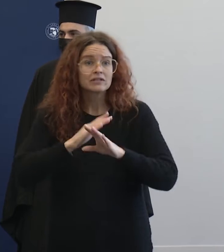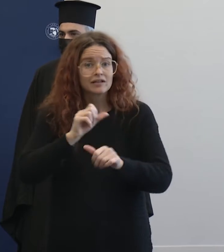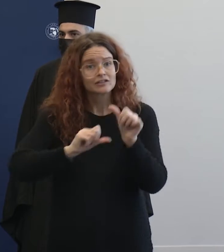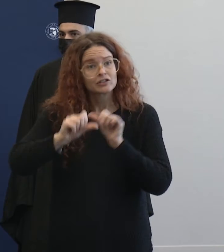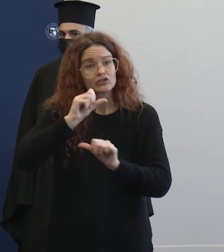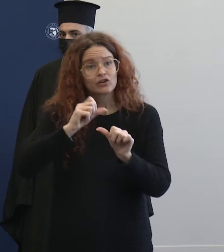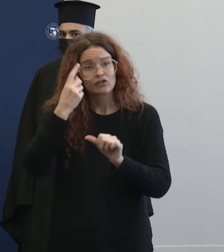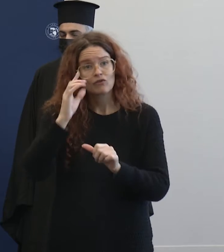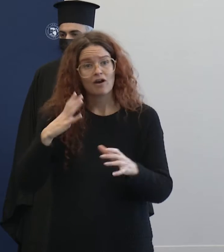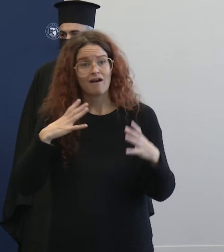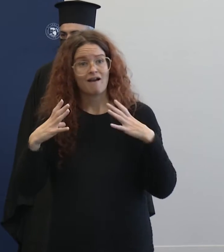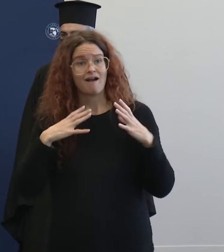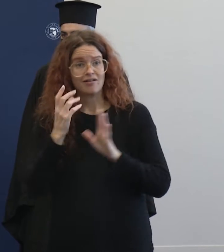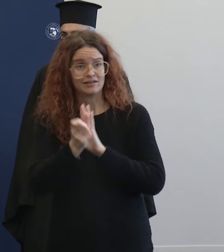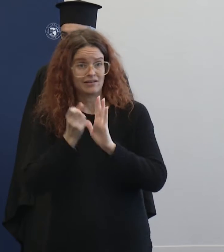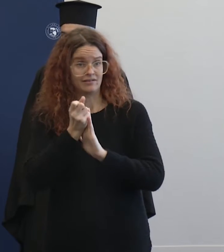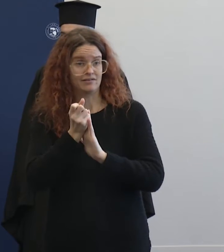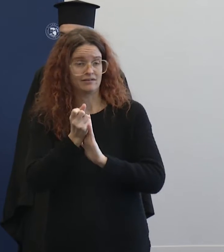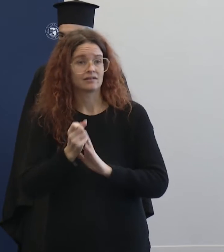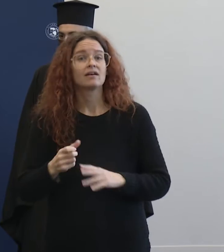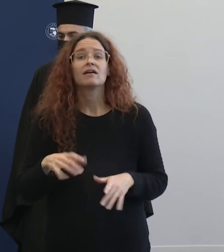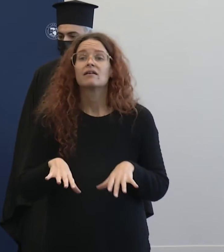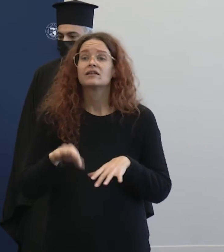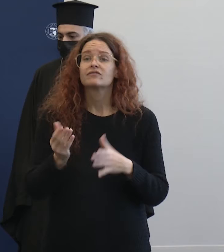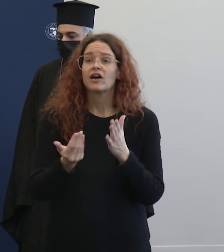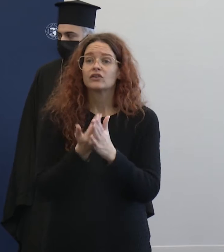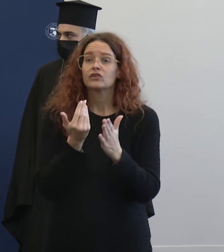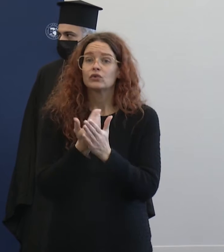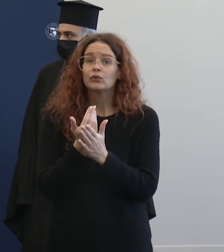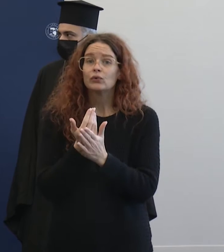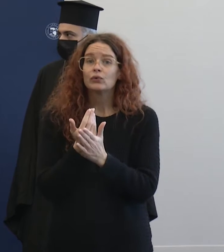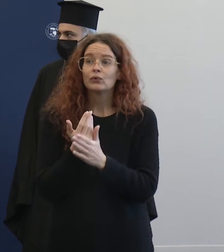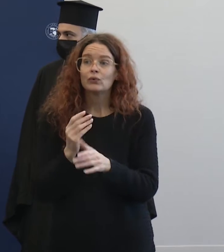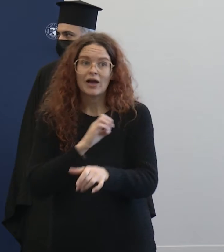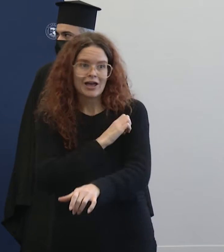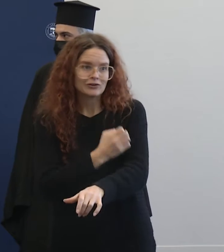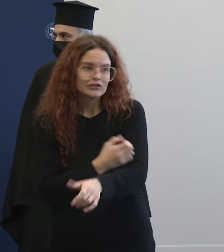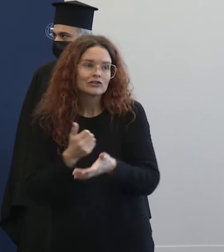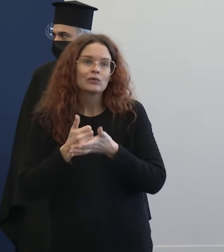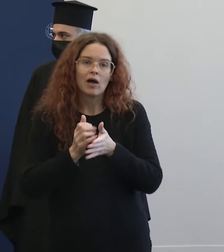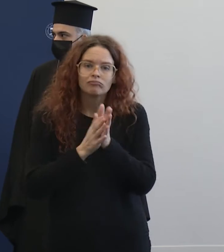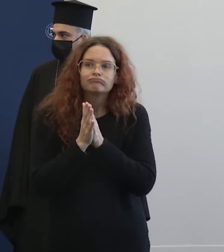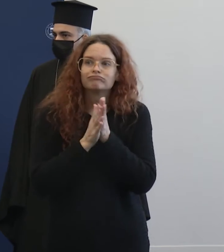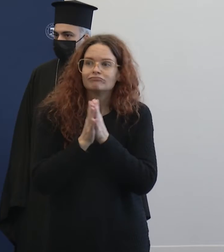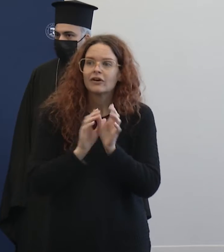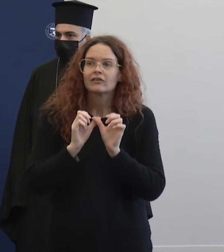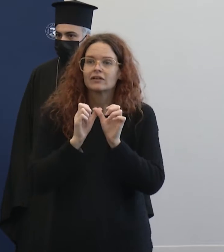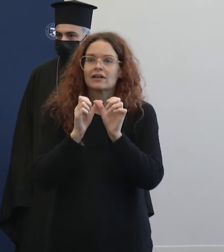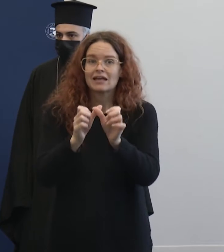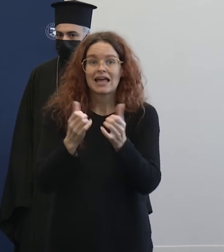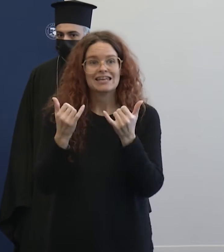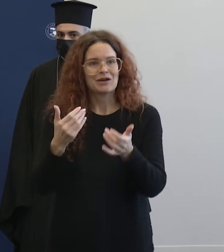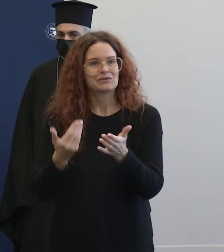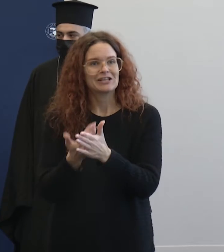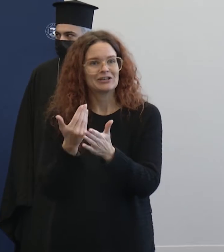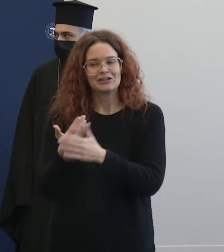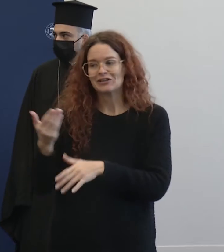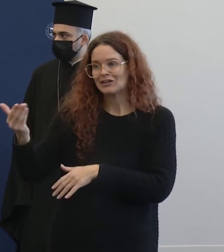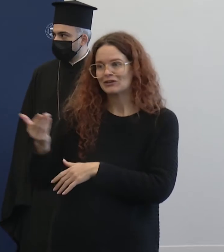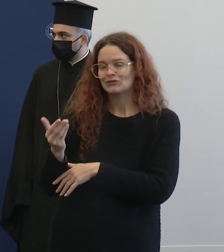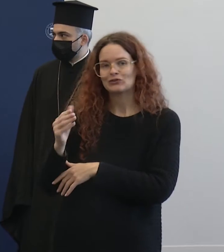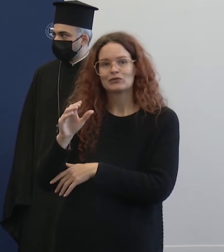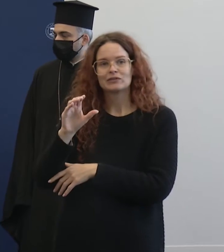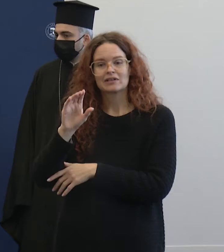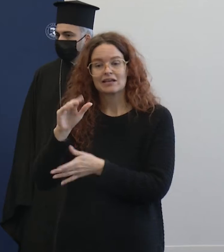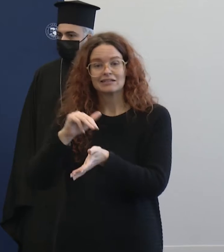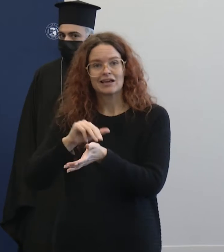other, let's find a renewed energy to pull us through this pandemic. Thank you. I'm going to introduce now Dr. Rachel Rubin, the